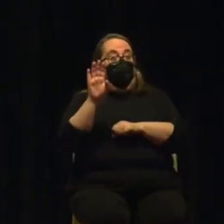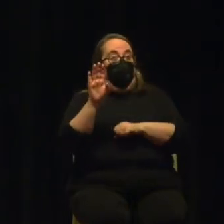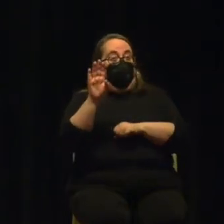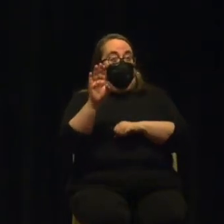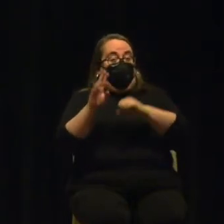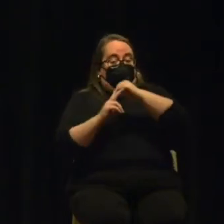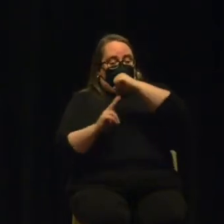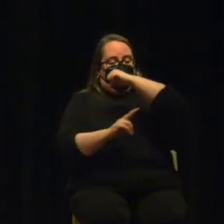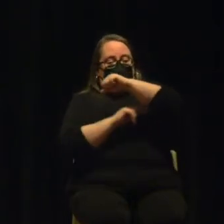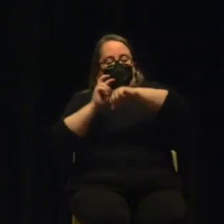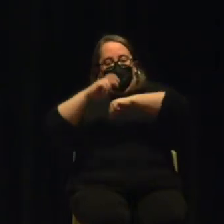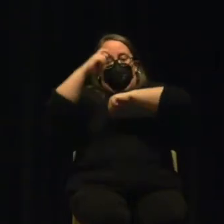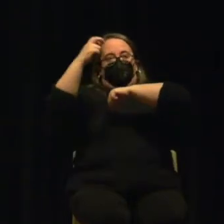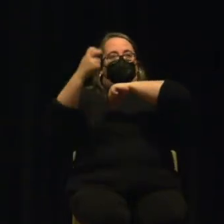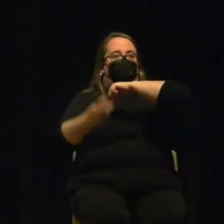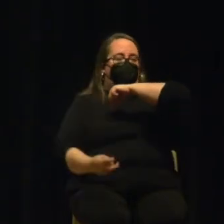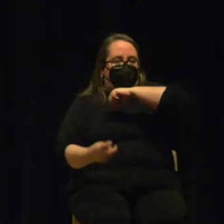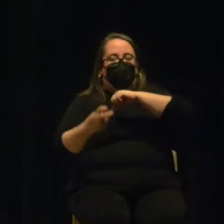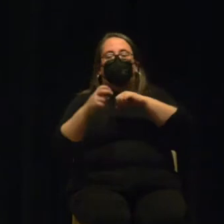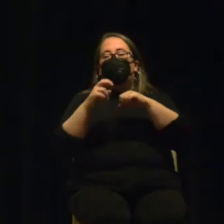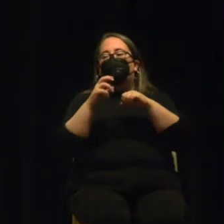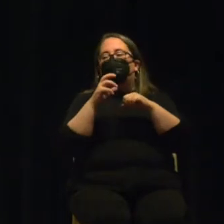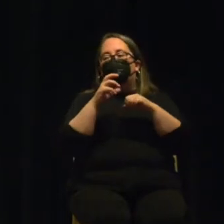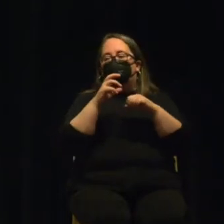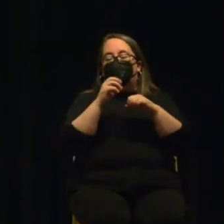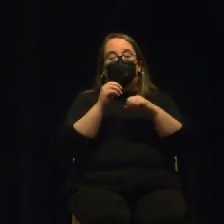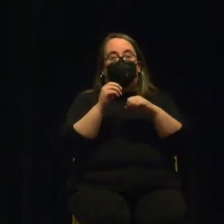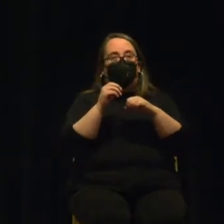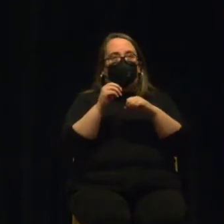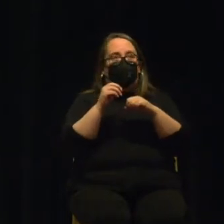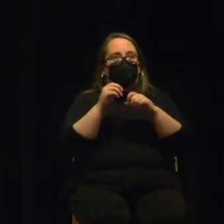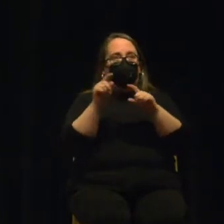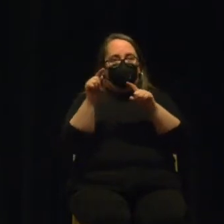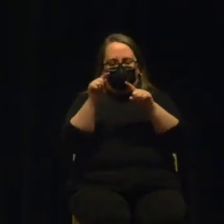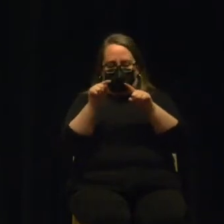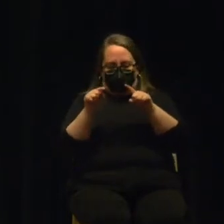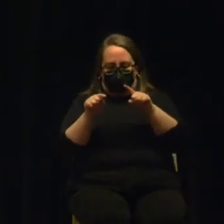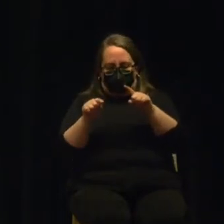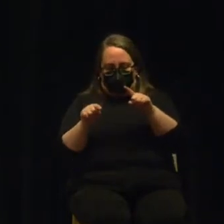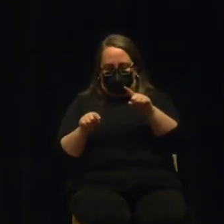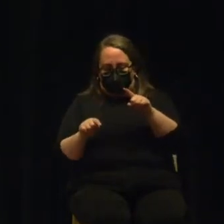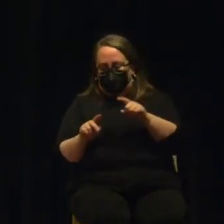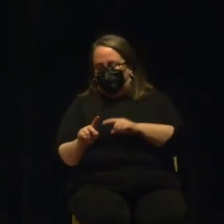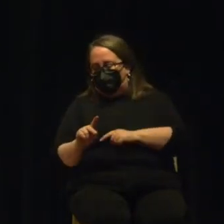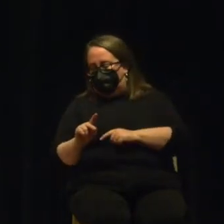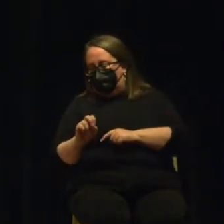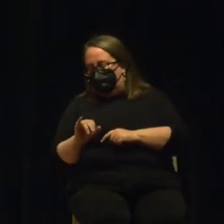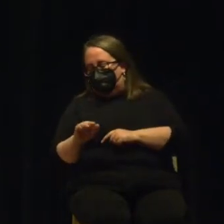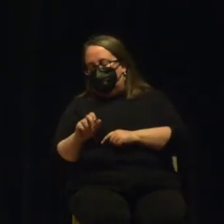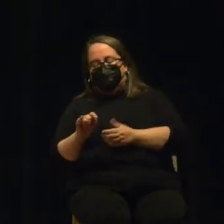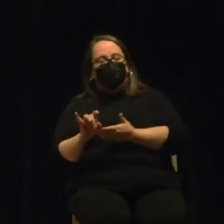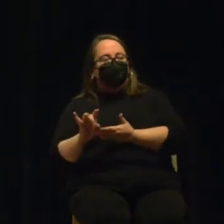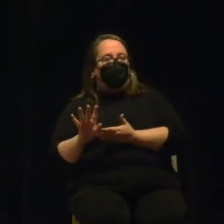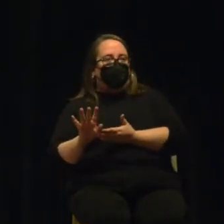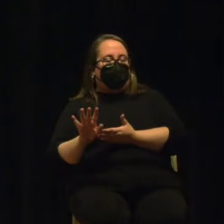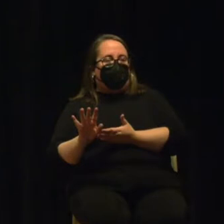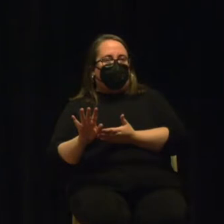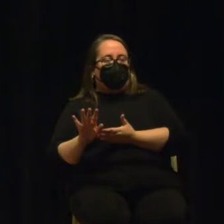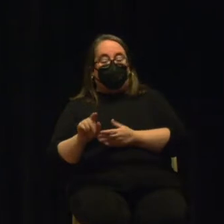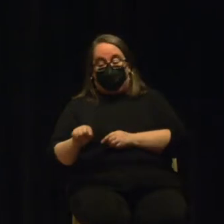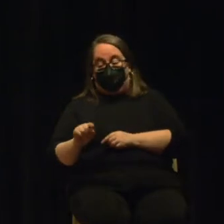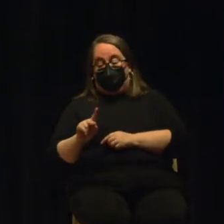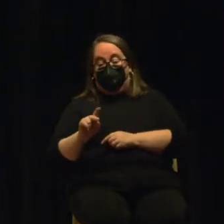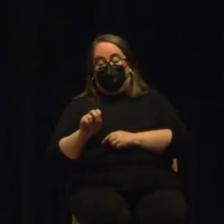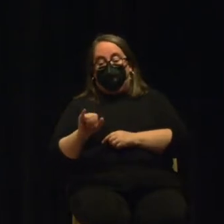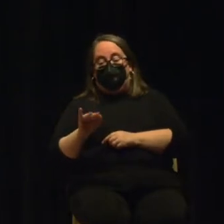right? Steve Brody was his name. And he got to Key West from Galveston, and they found him stowed away and kicked him off. And so he's in Key West